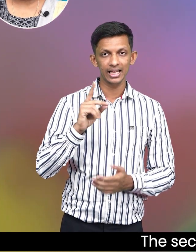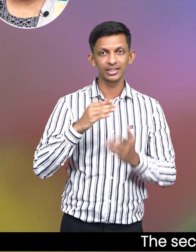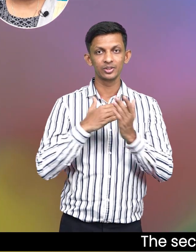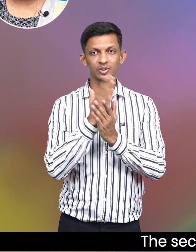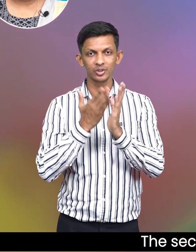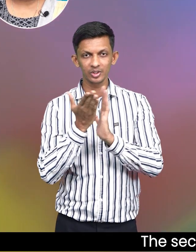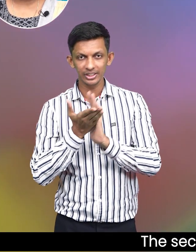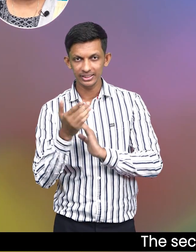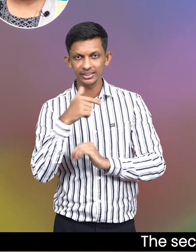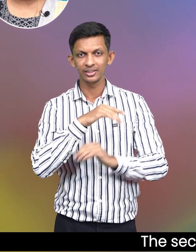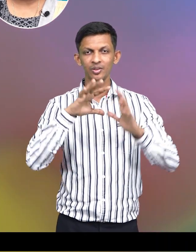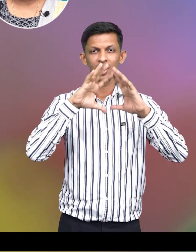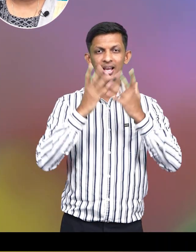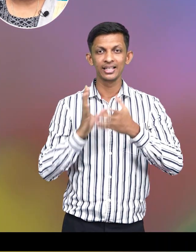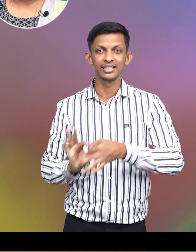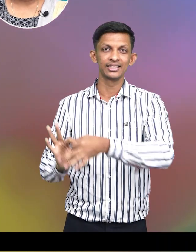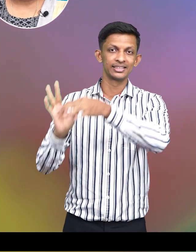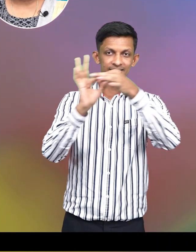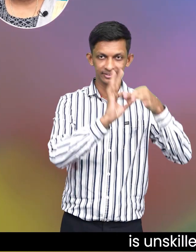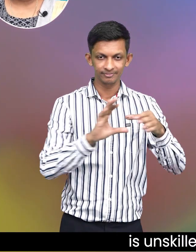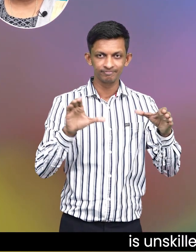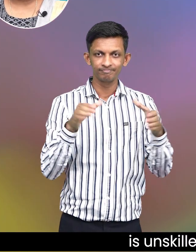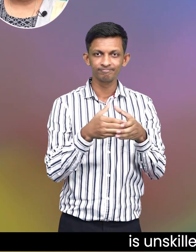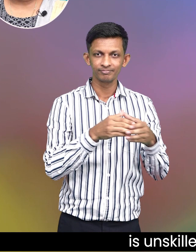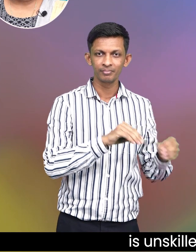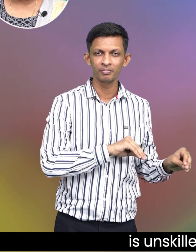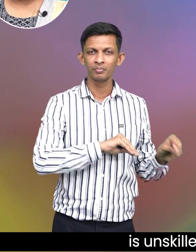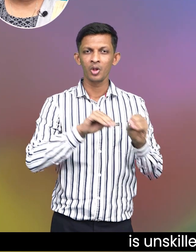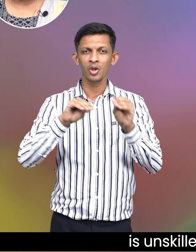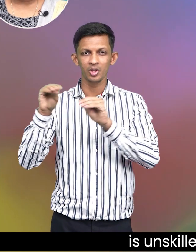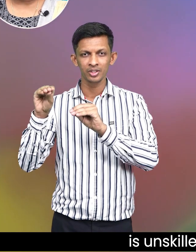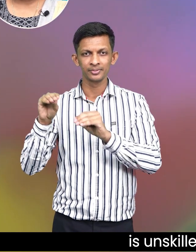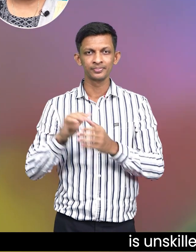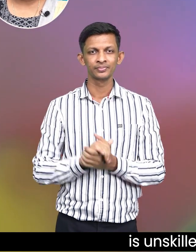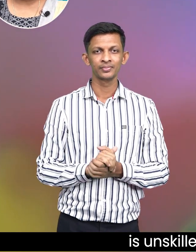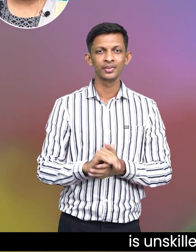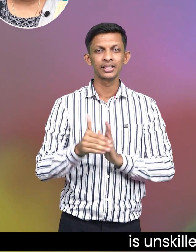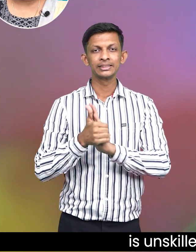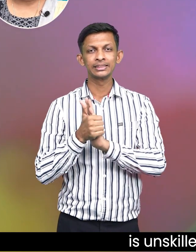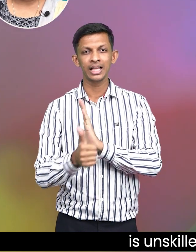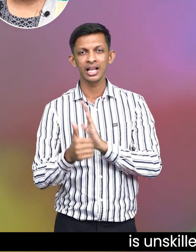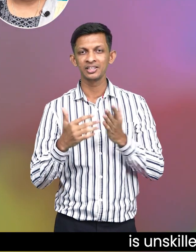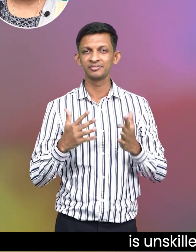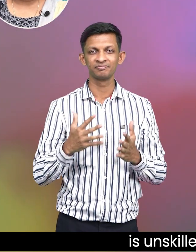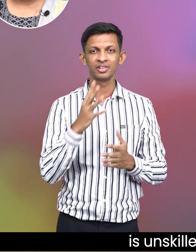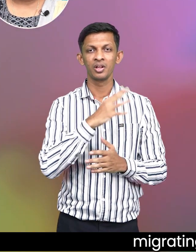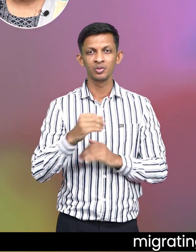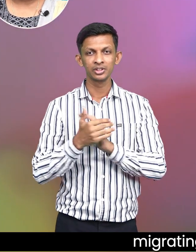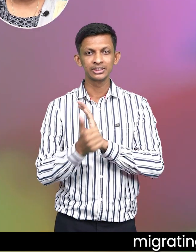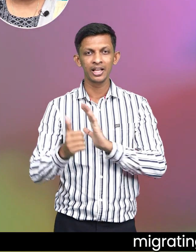The second type of international migration is unskilled and semi-skilled